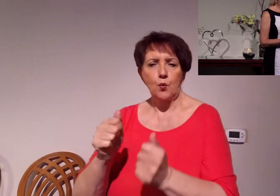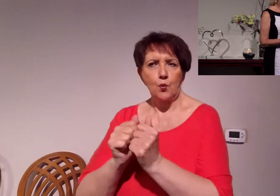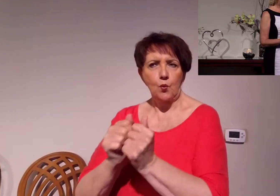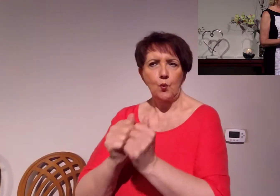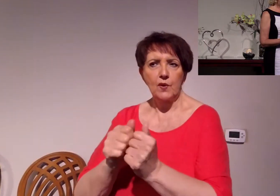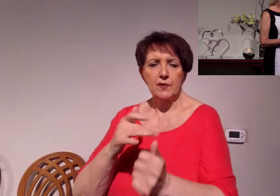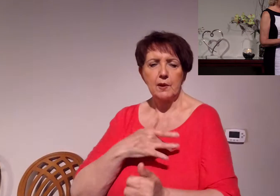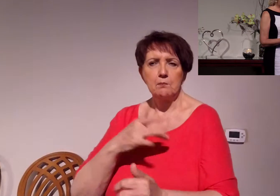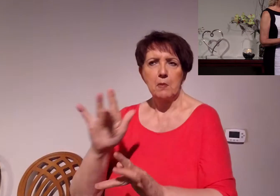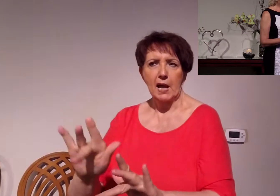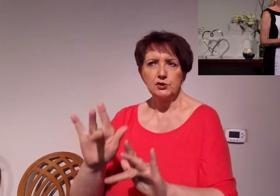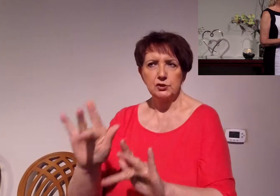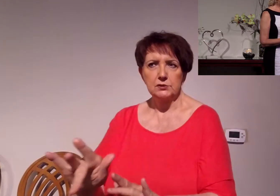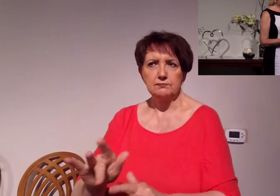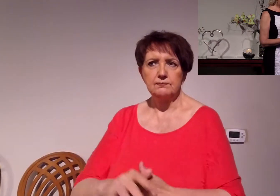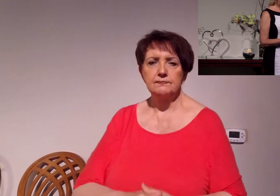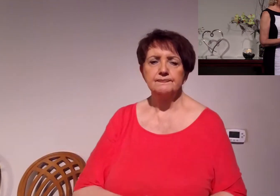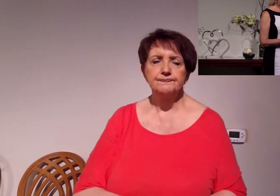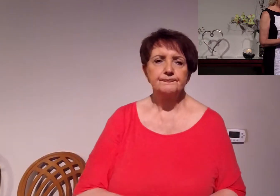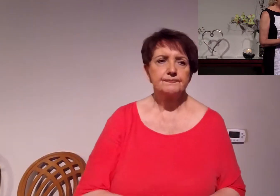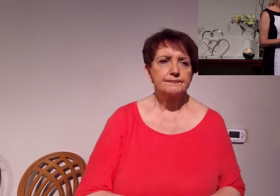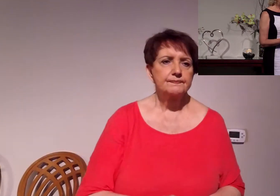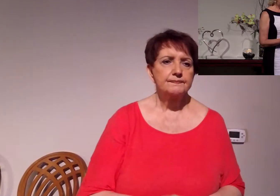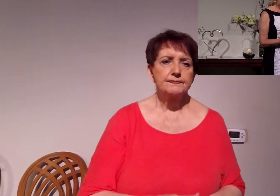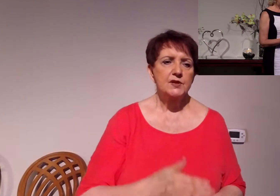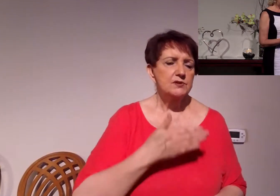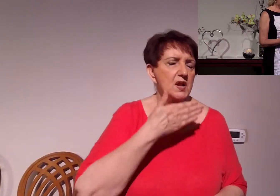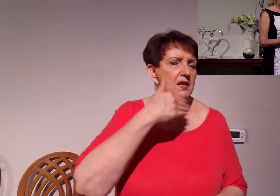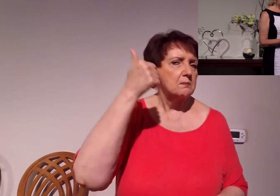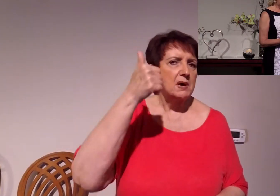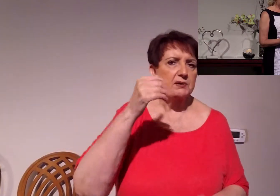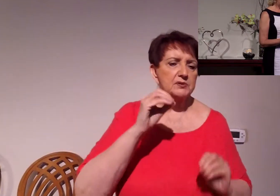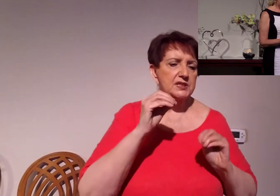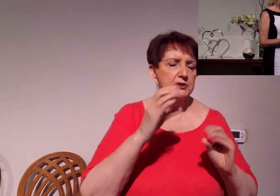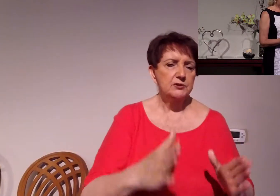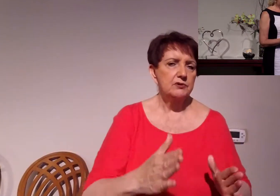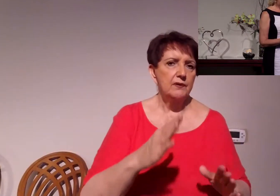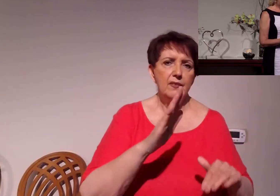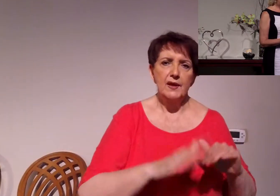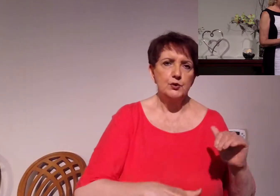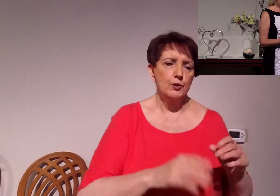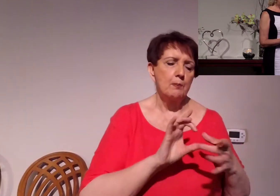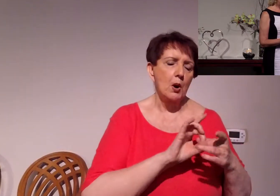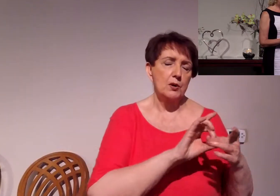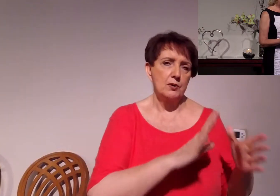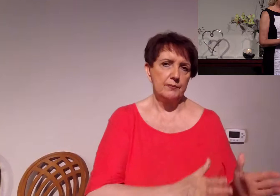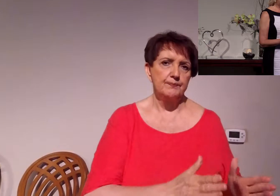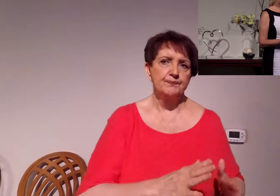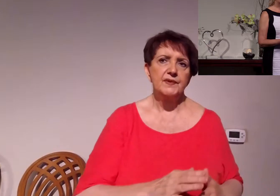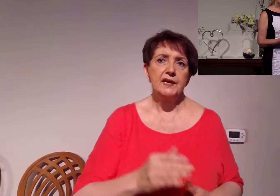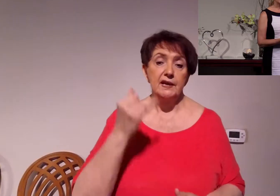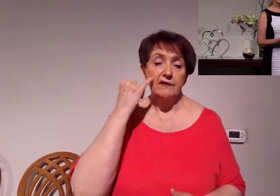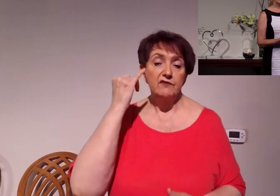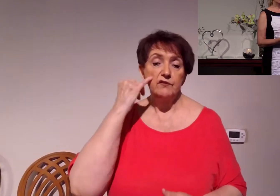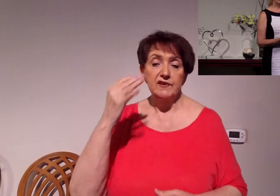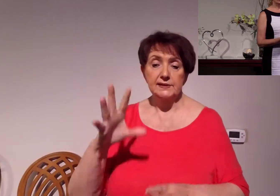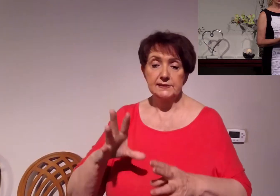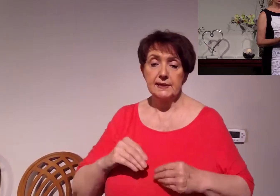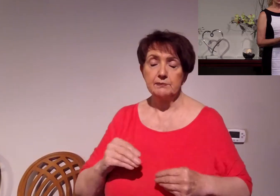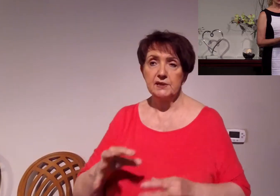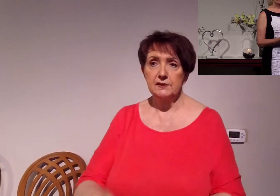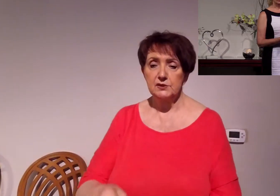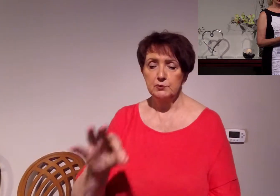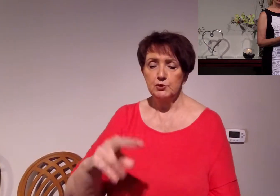self-hatred. There is no better guru on the planet than our partner when we have embraced the spiritual purpose of